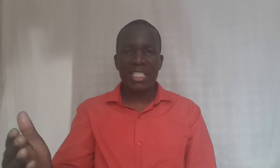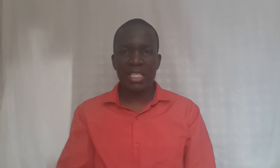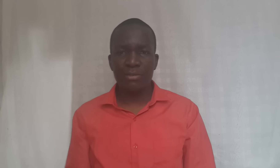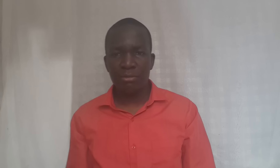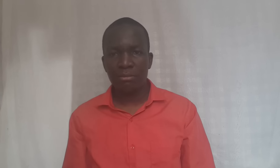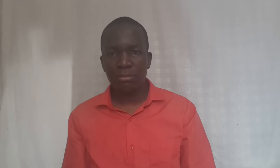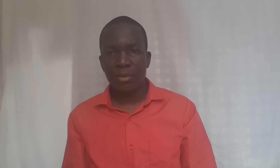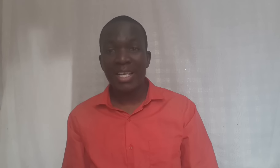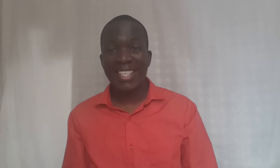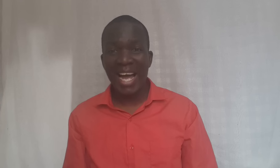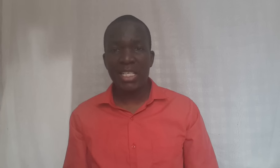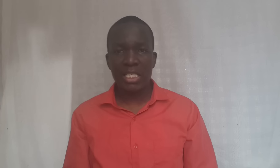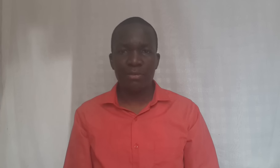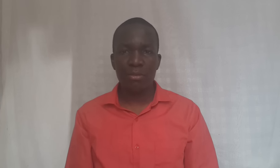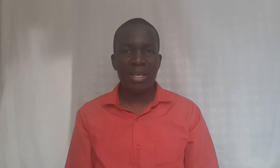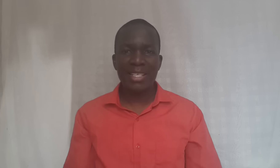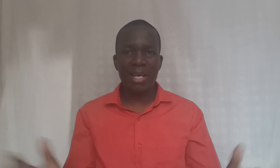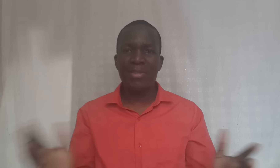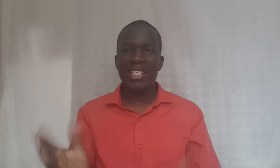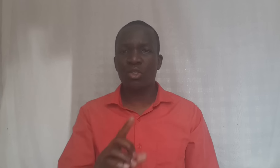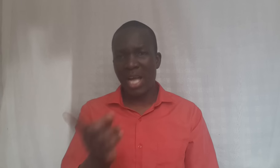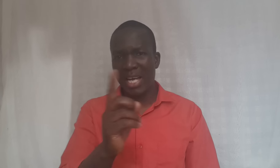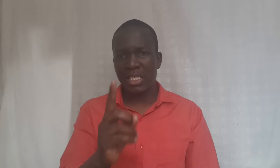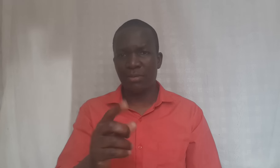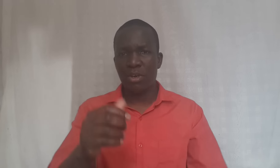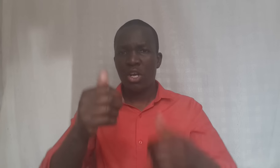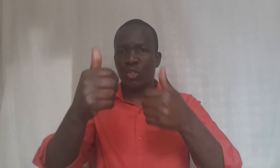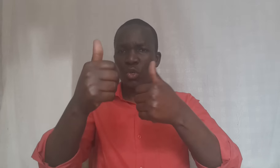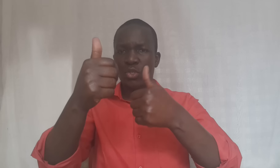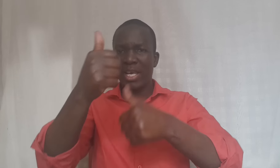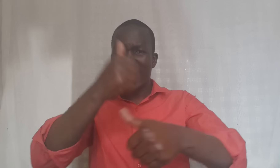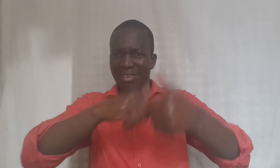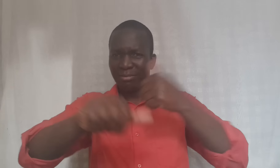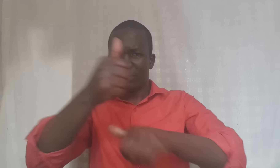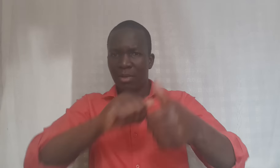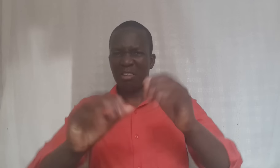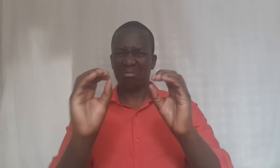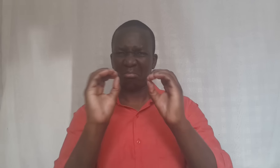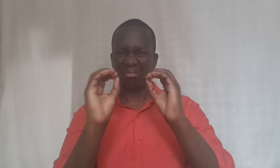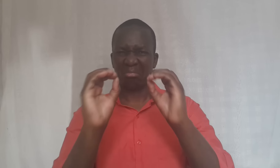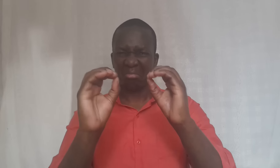inactive. Inactive, meaning something's not active. So you say